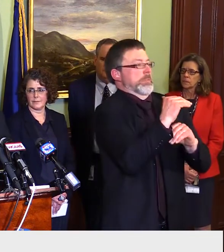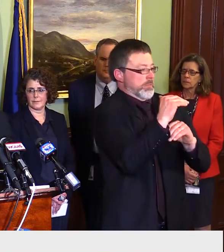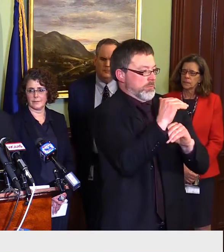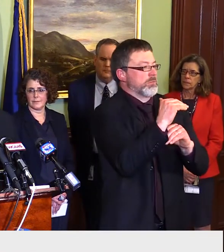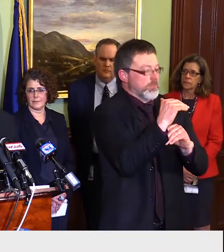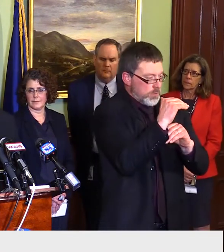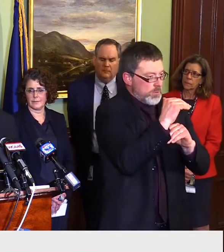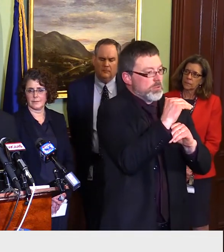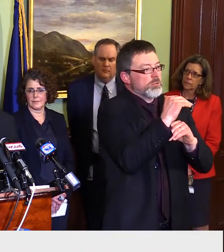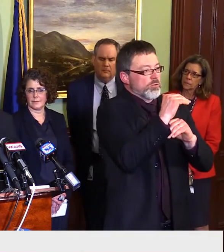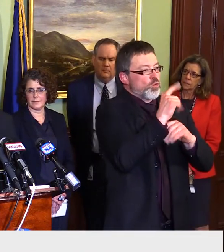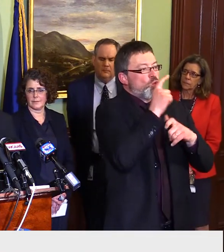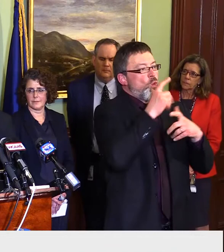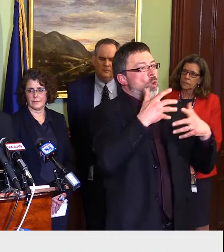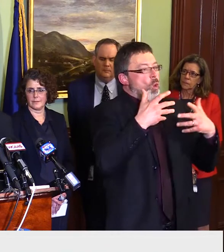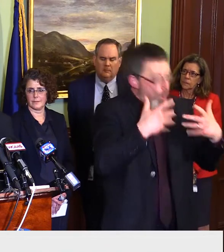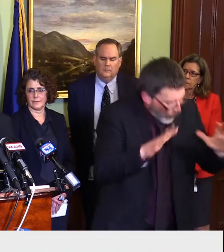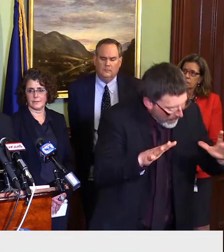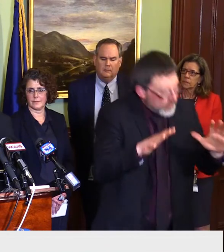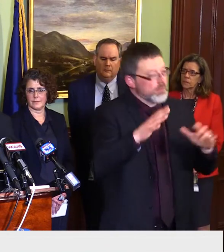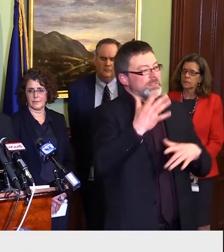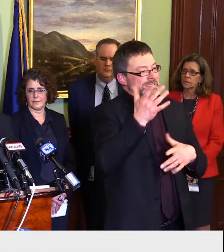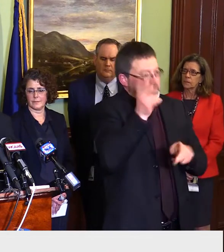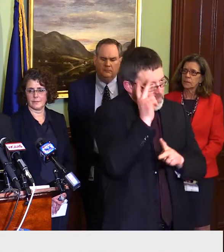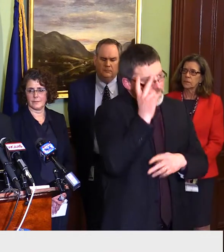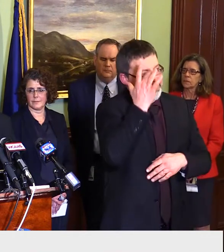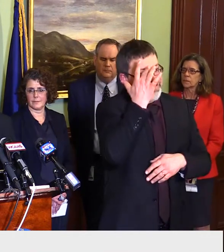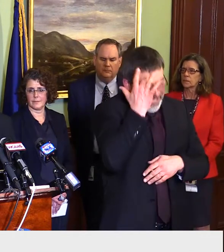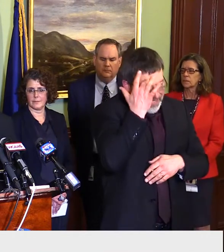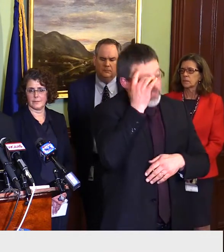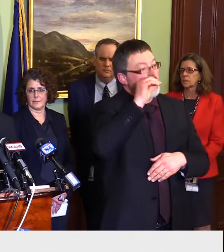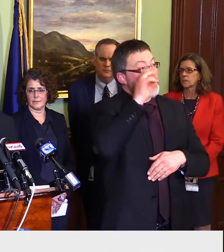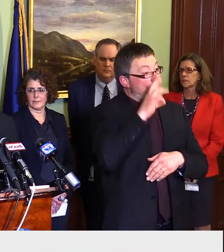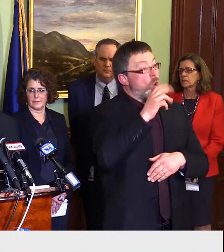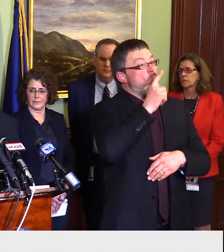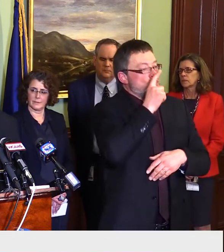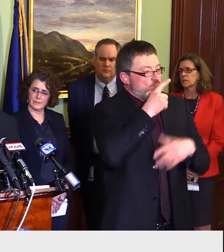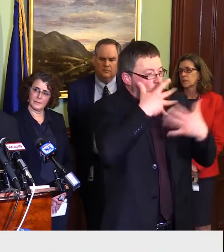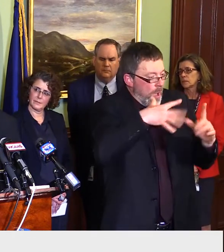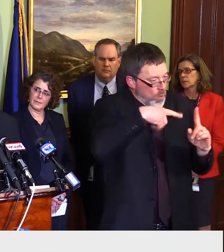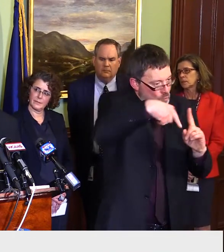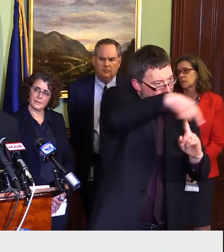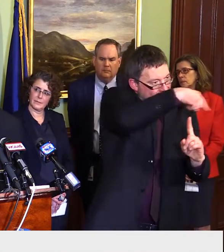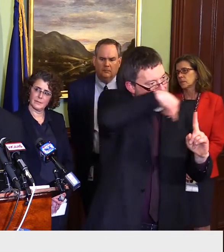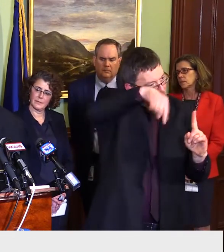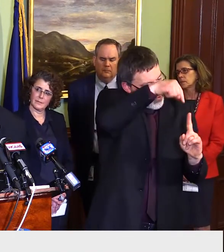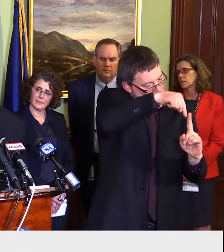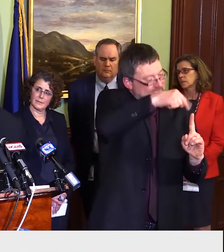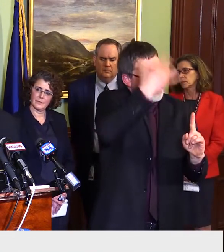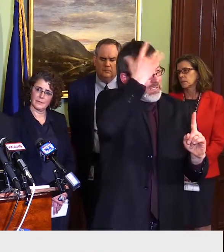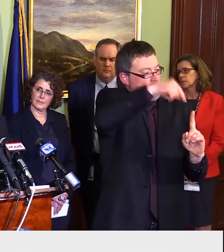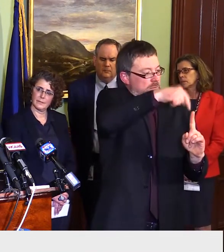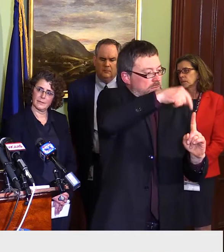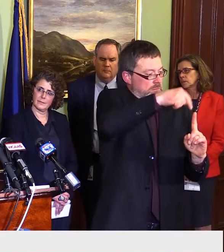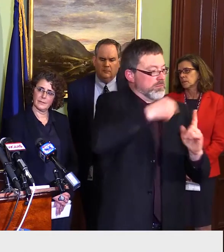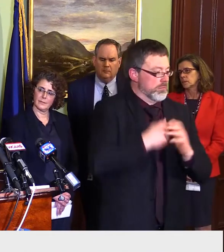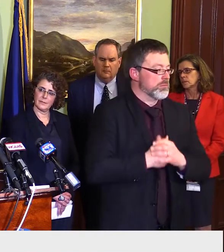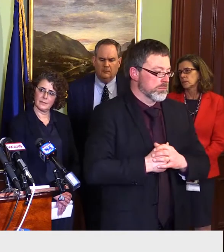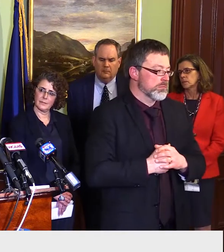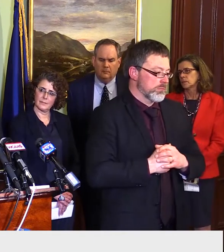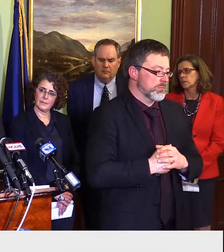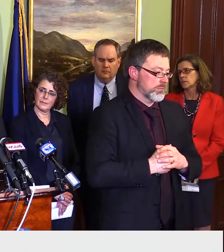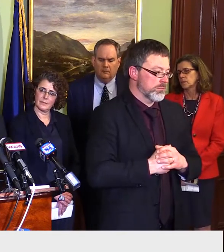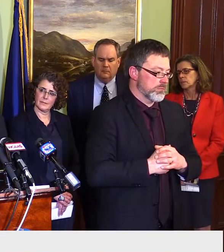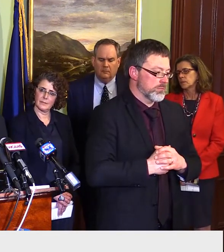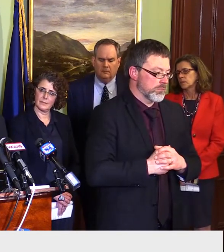with accelerated tests, and if they can do that and we can get them in Vermont, I'm sure that some people would like to rule that